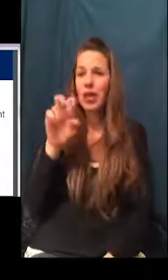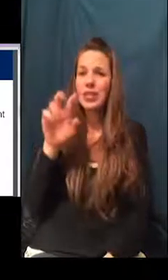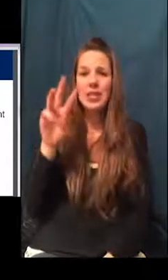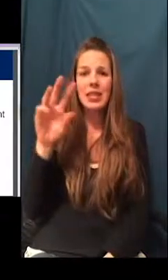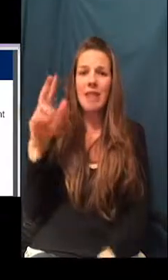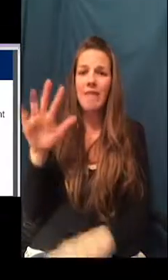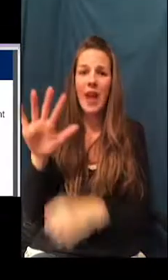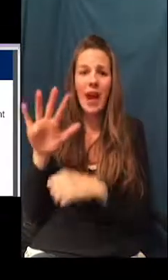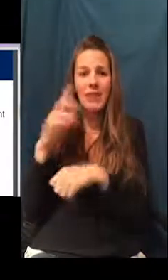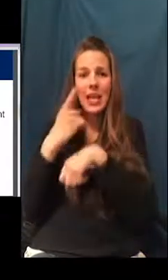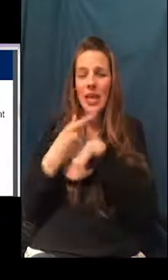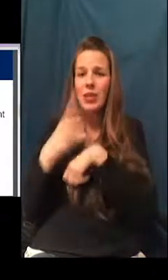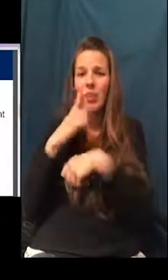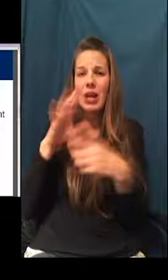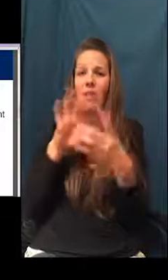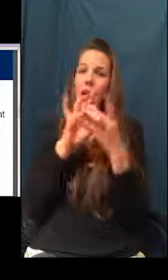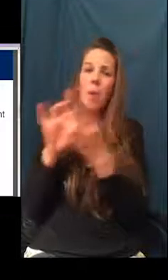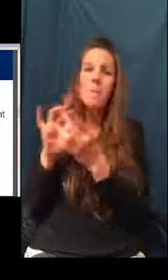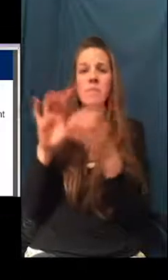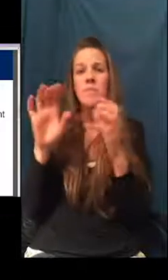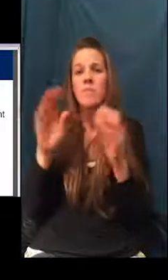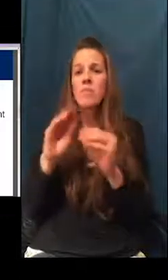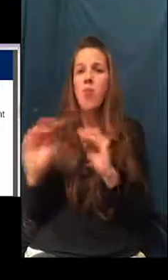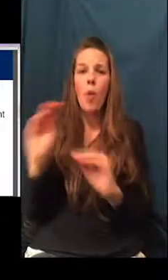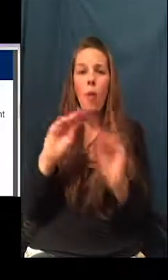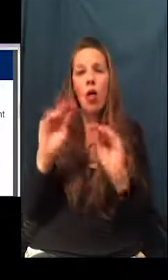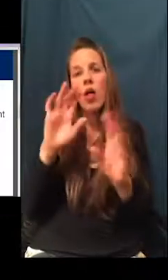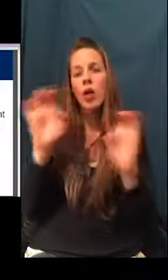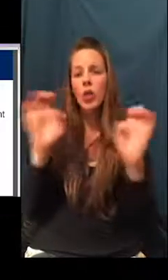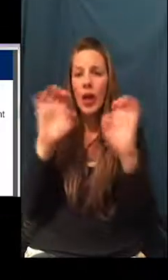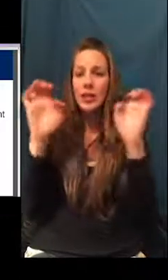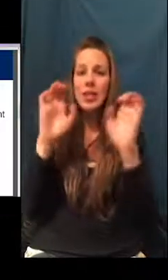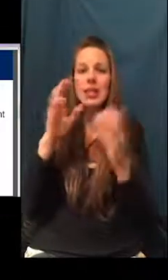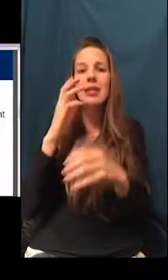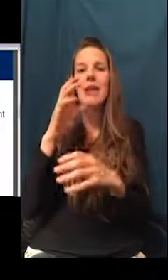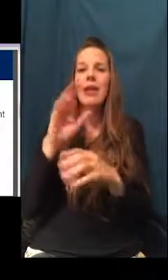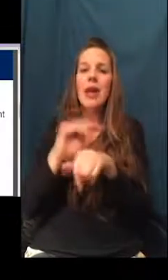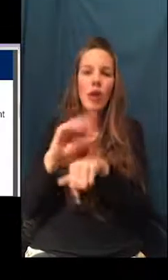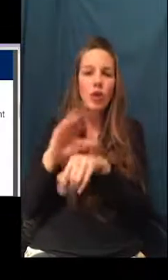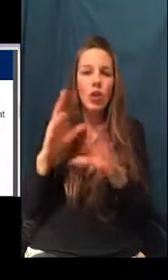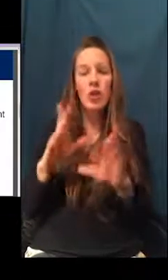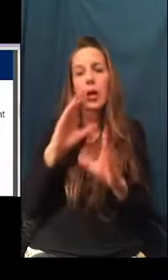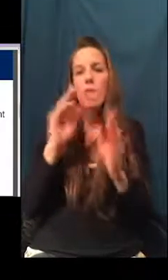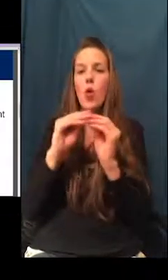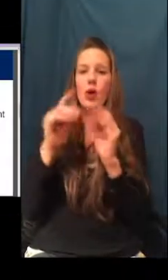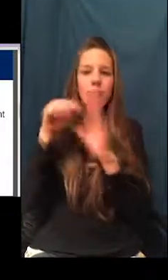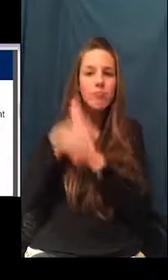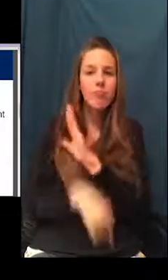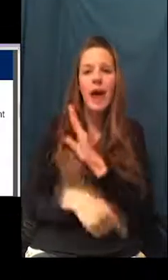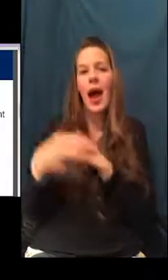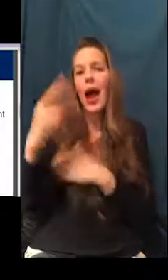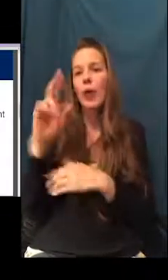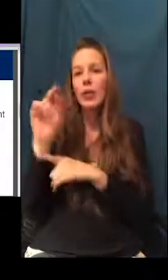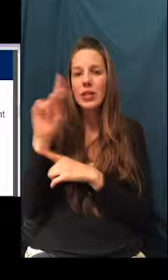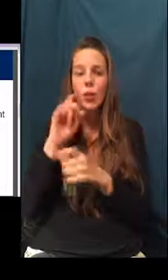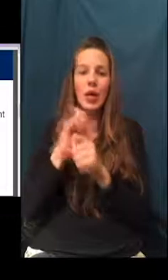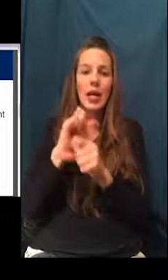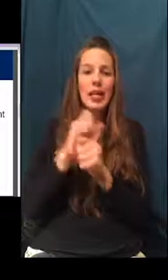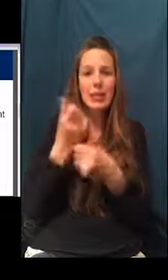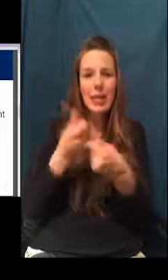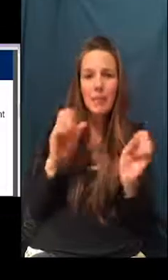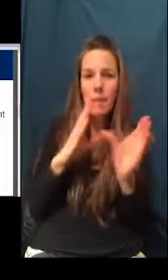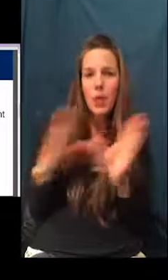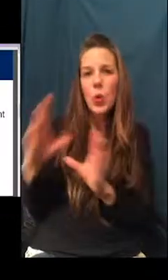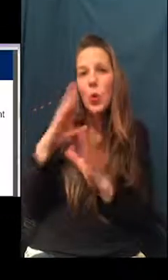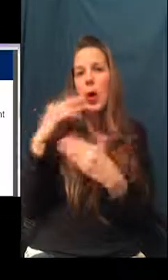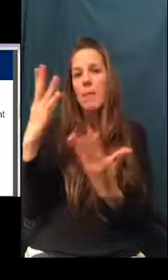with our mobile crisis counselors who can do more in-depth suicide risk assessments, work on safety plans, and also recommend if people